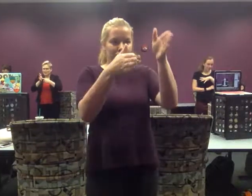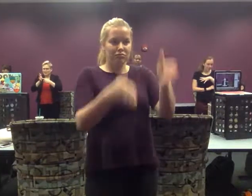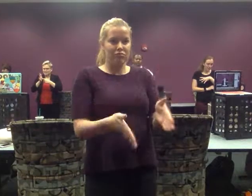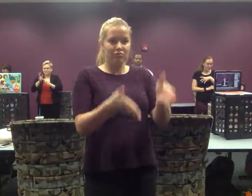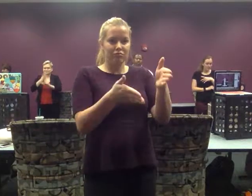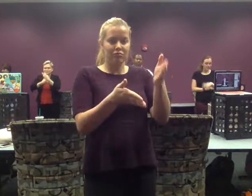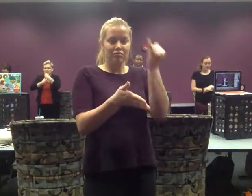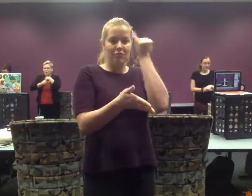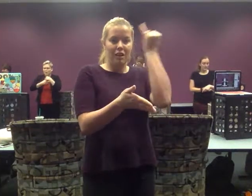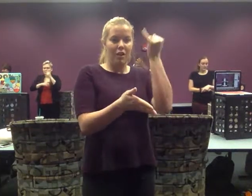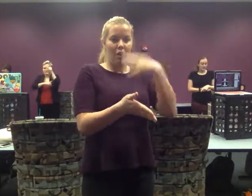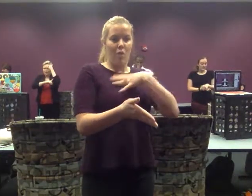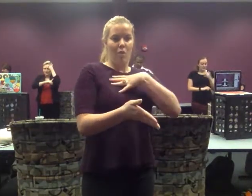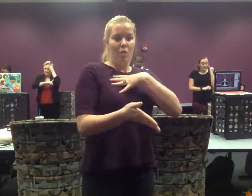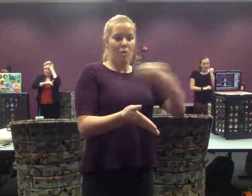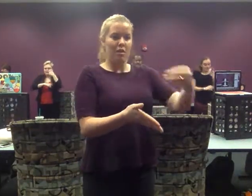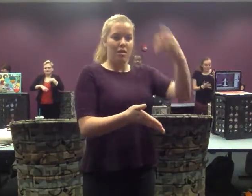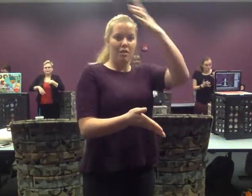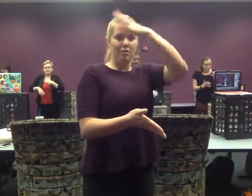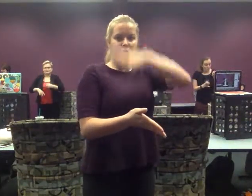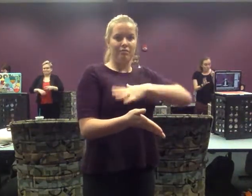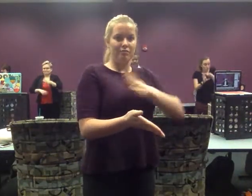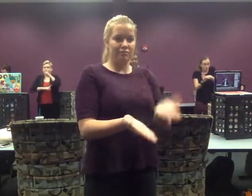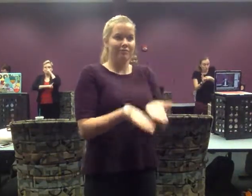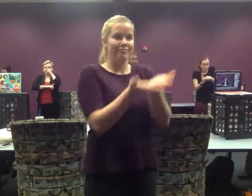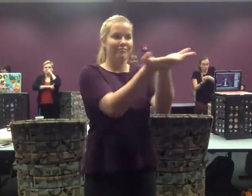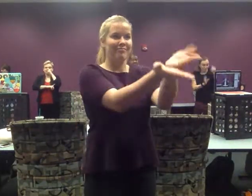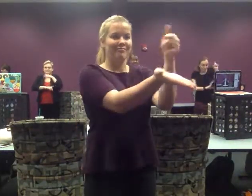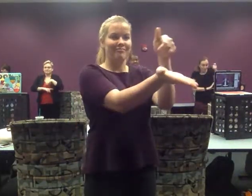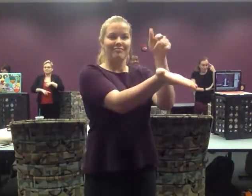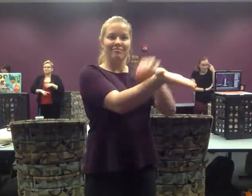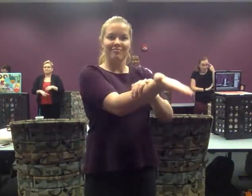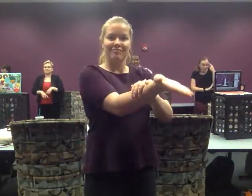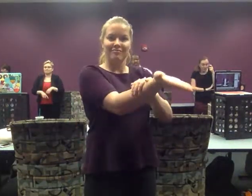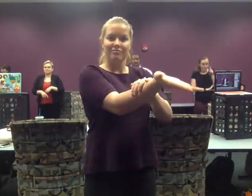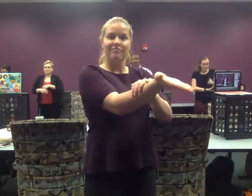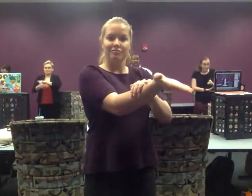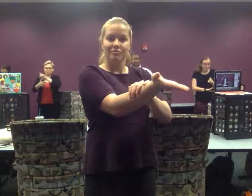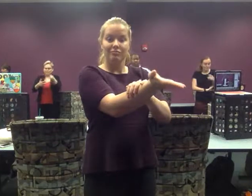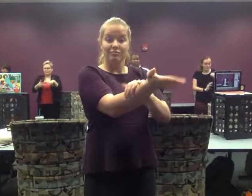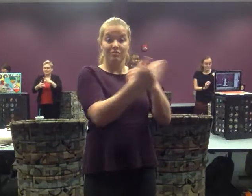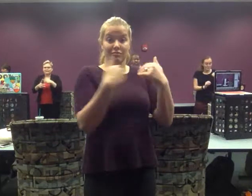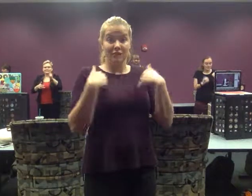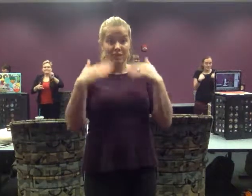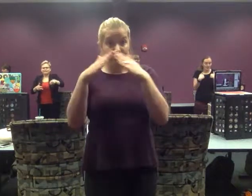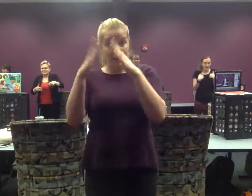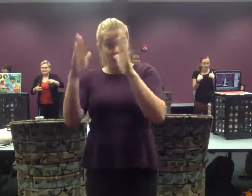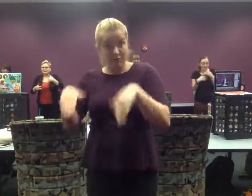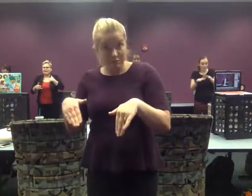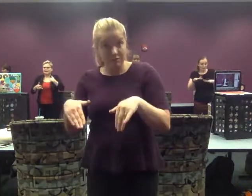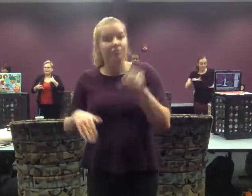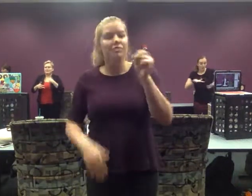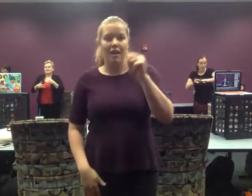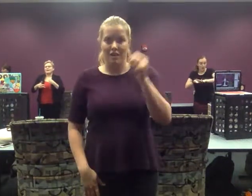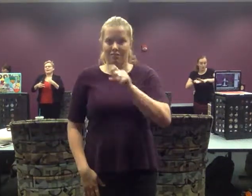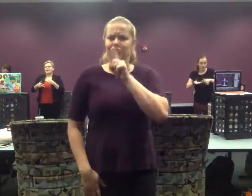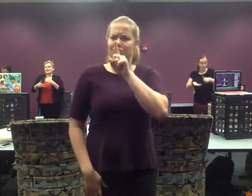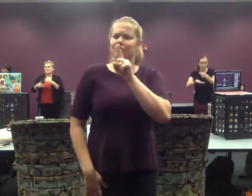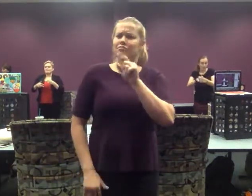so stringent as to include not only property owned, but a bank account as well. And with that in mind, how did we get